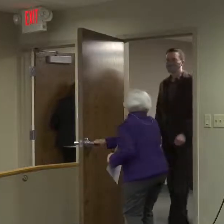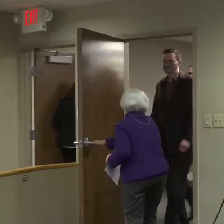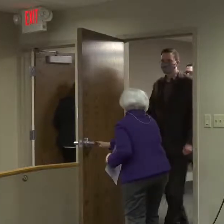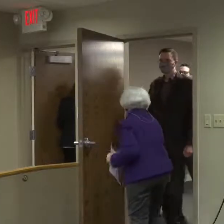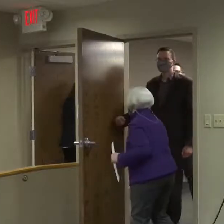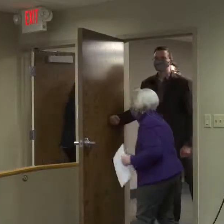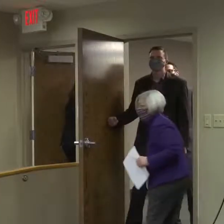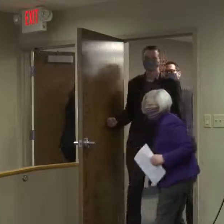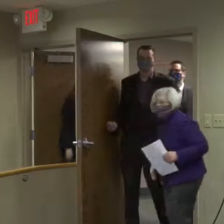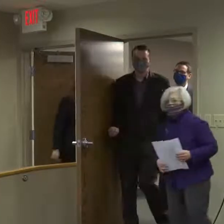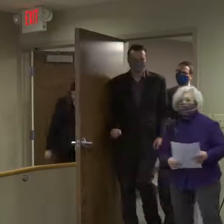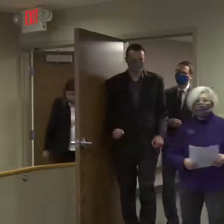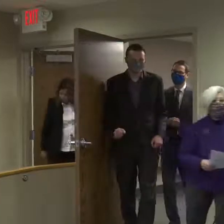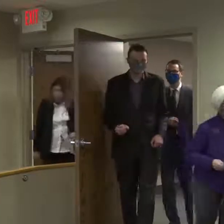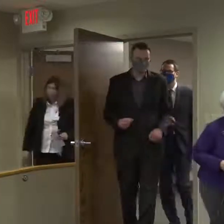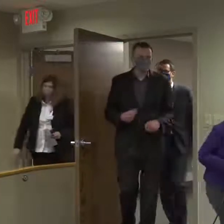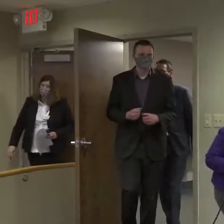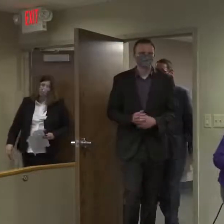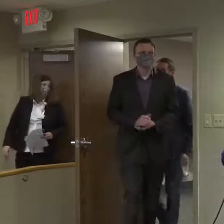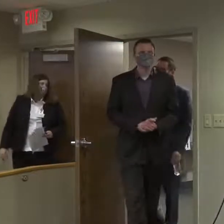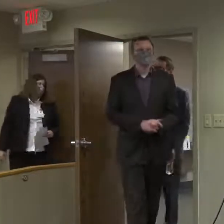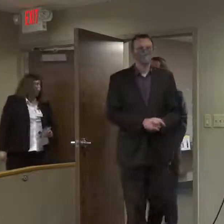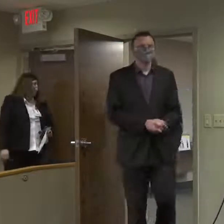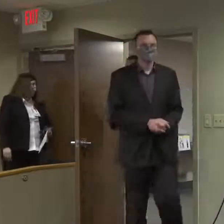Your arm candy, huh? Yeah.